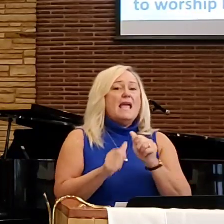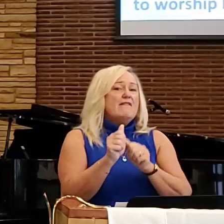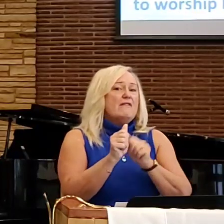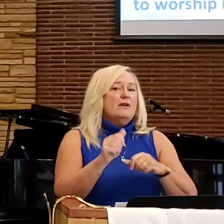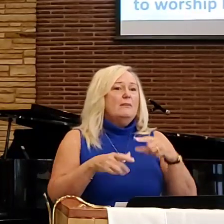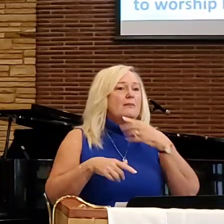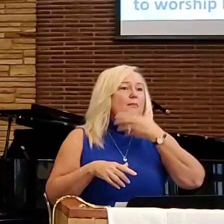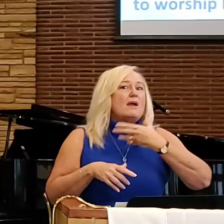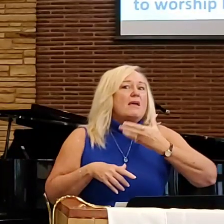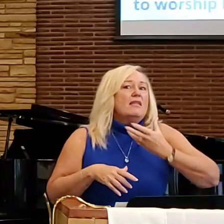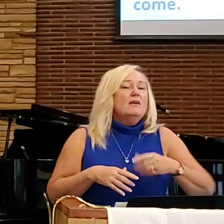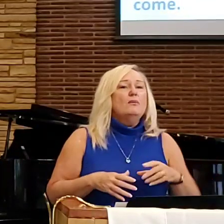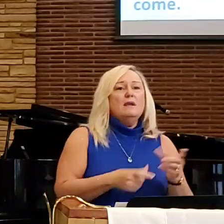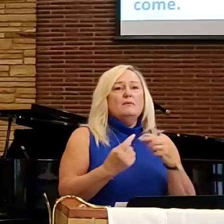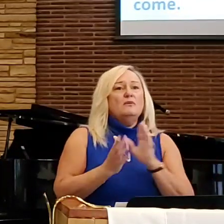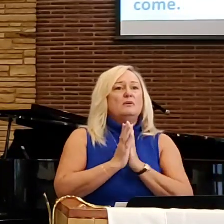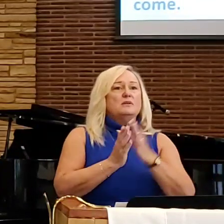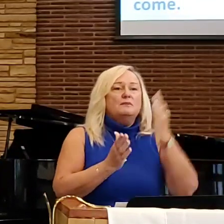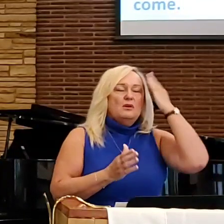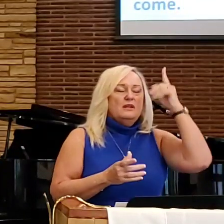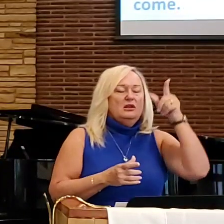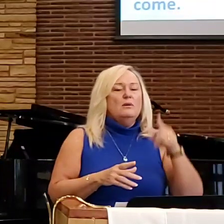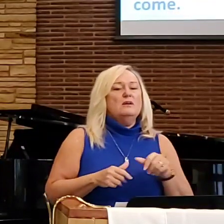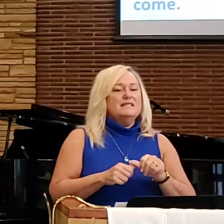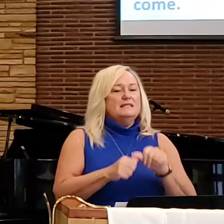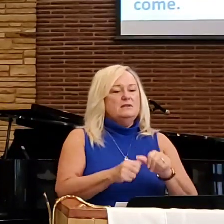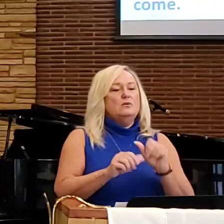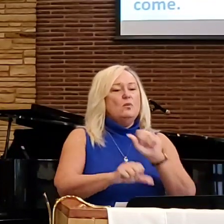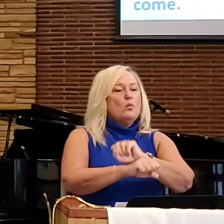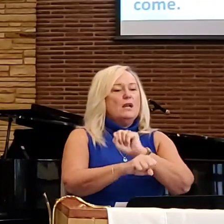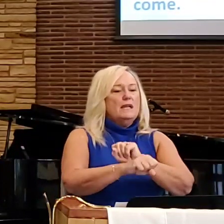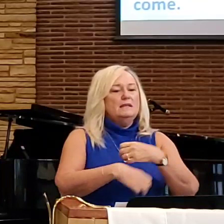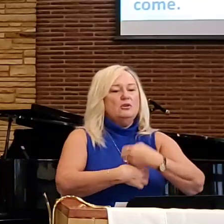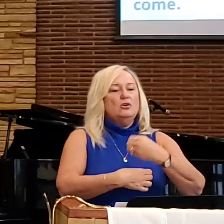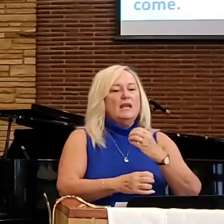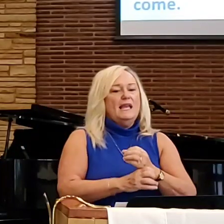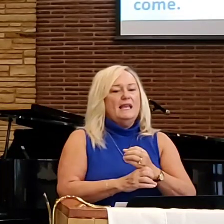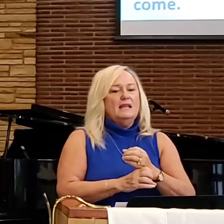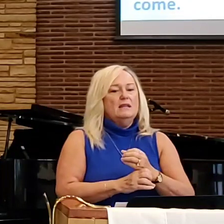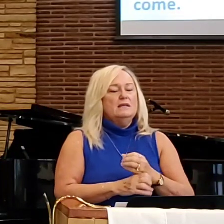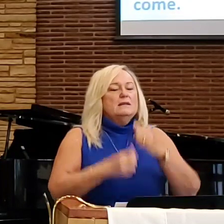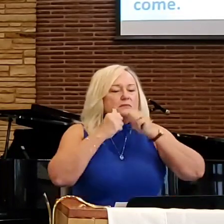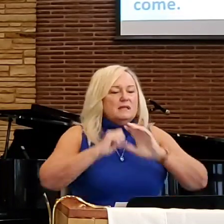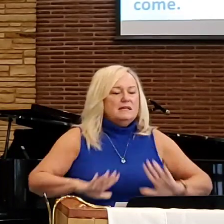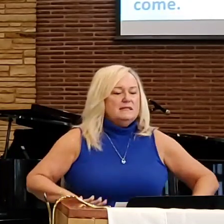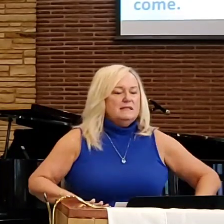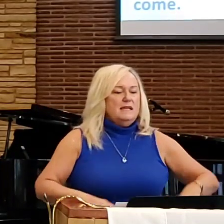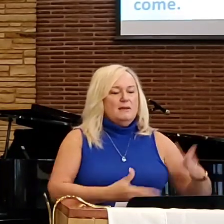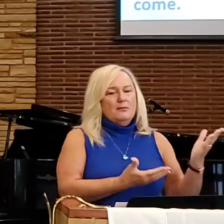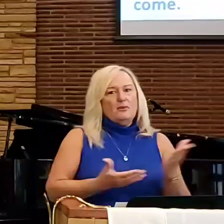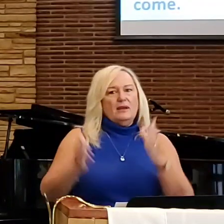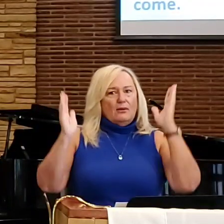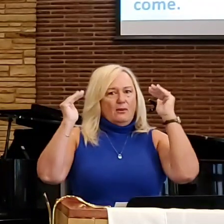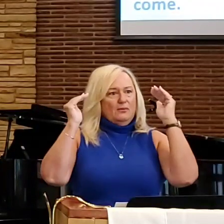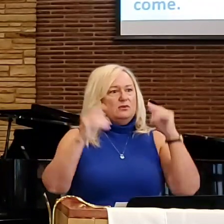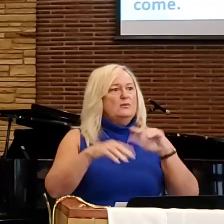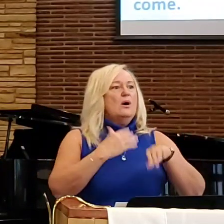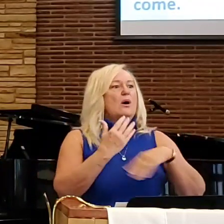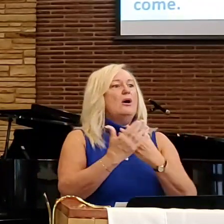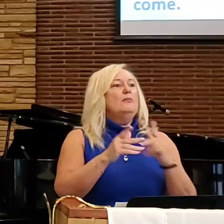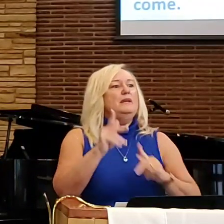We come to worship knowing that you are still working to create, bless, and bring hope to